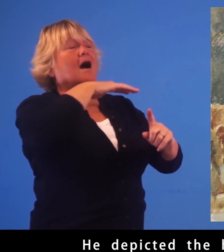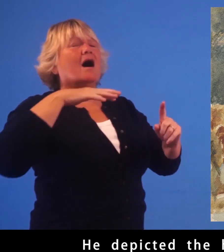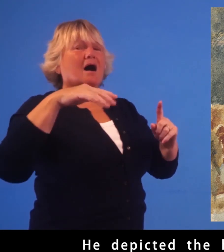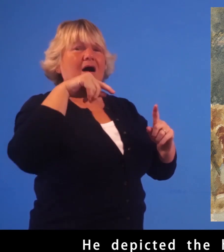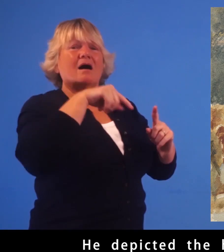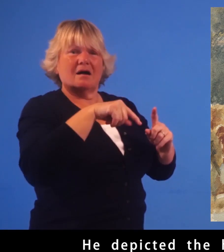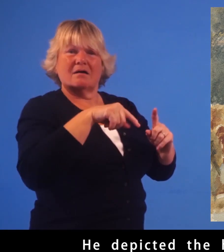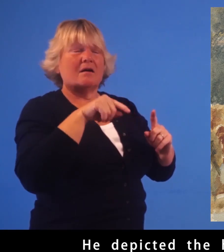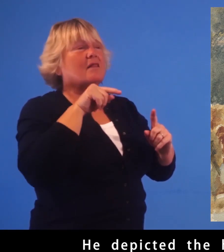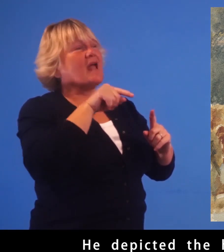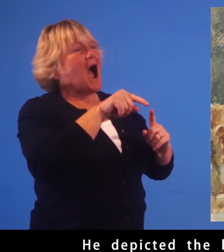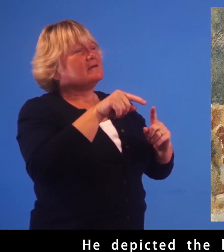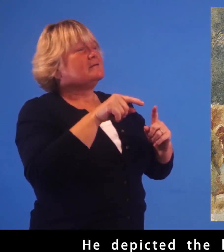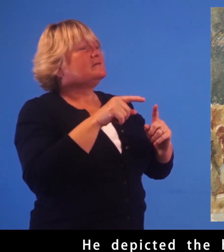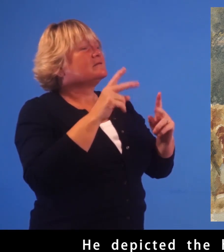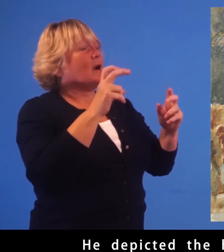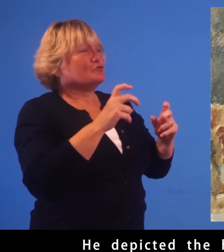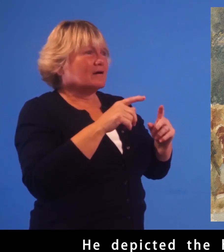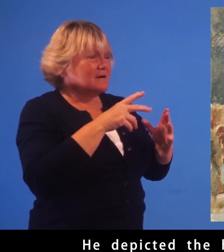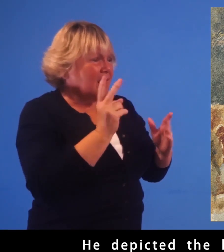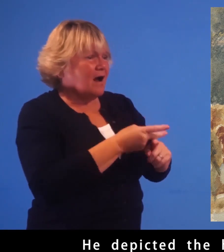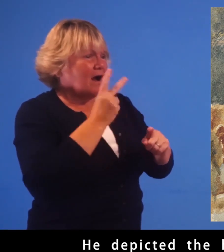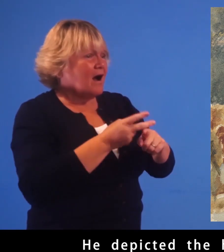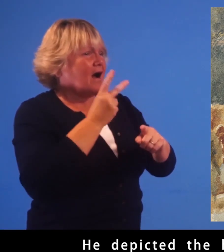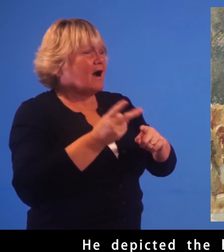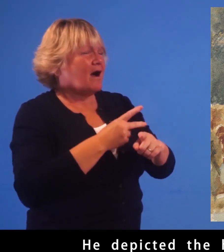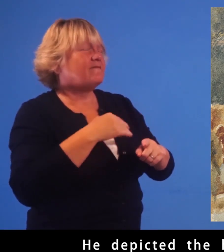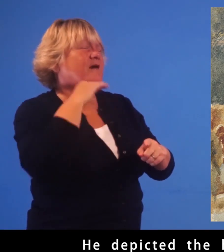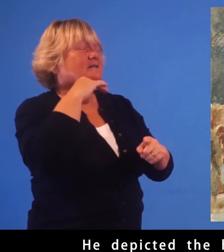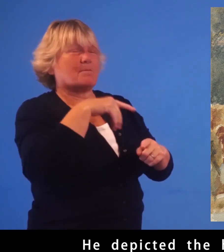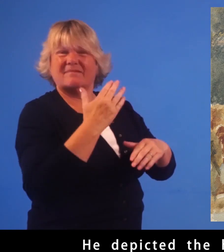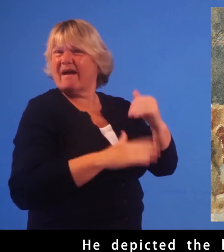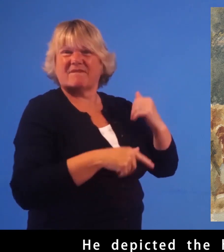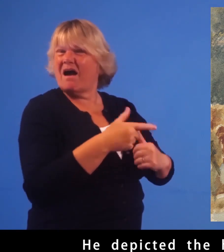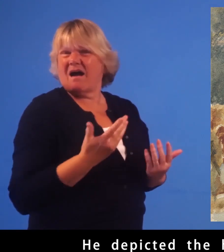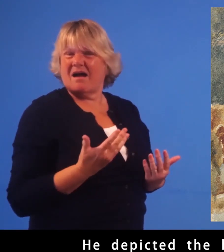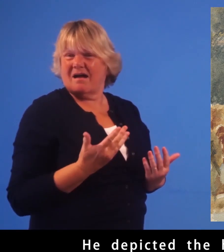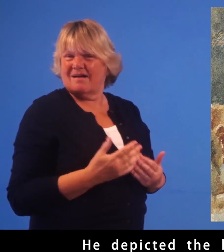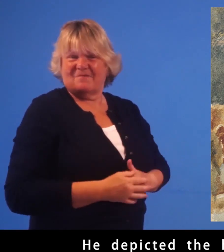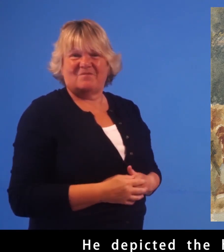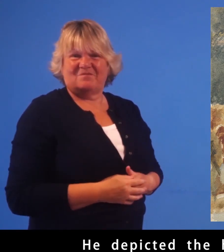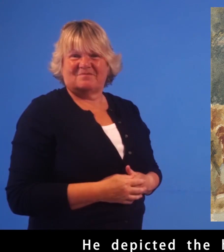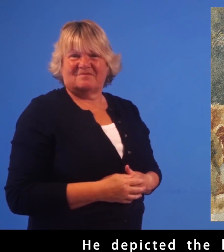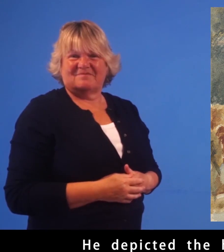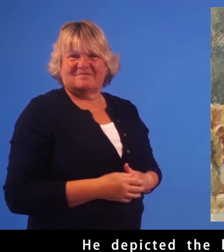He depicted the hill and its environs repeatedly, never tiring of the subject.